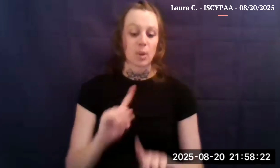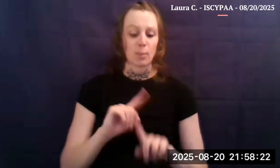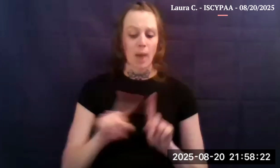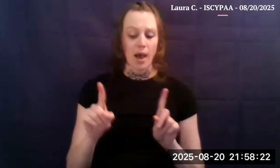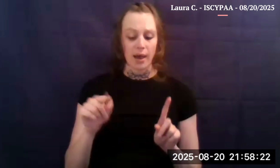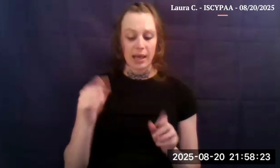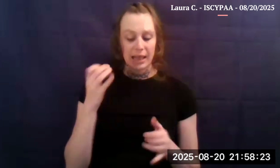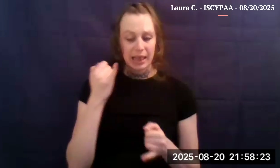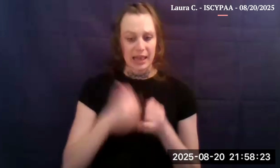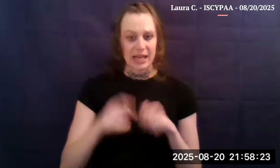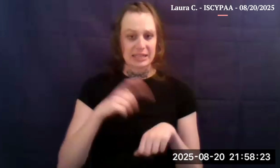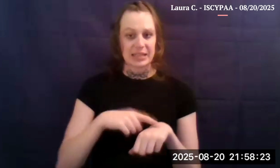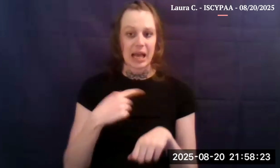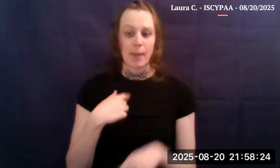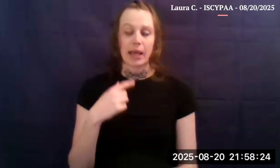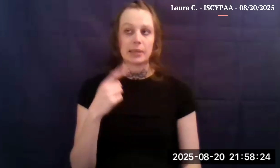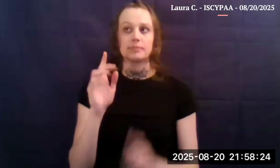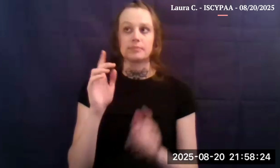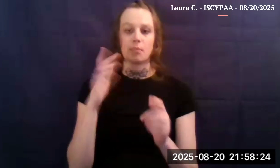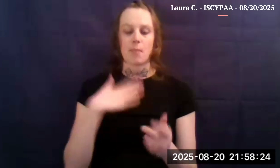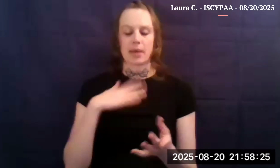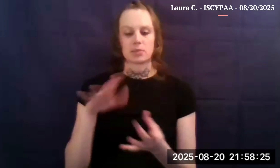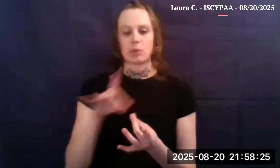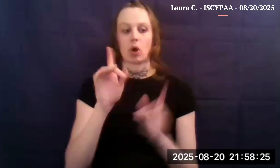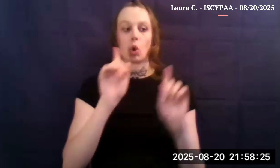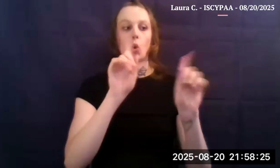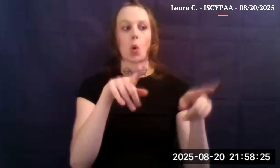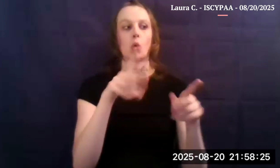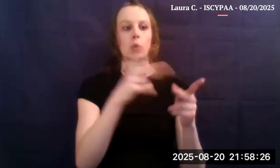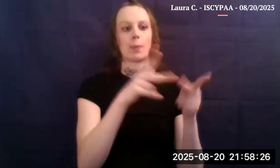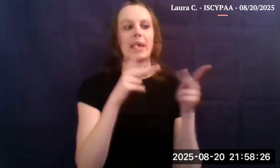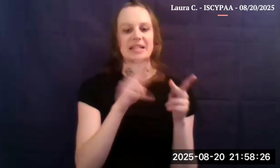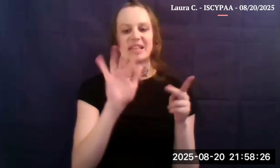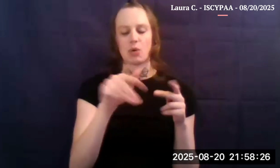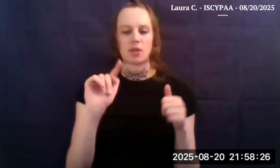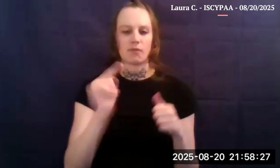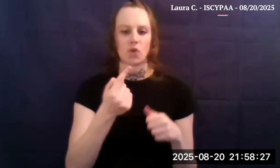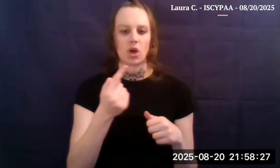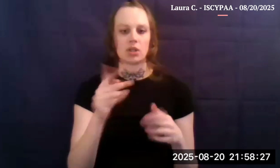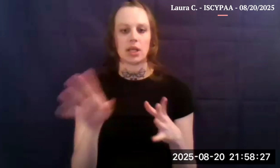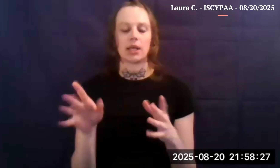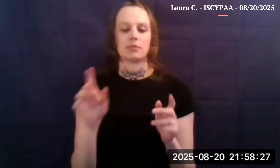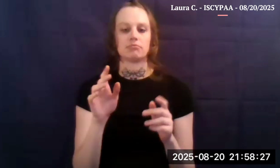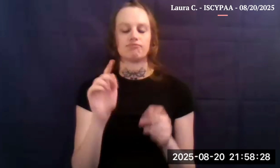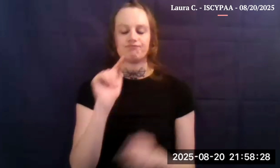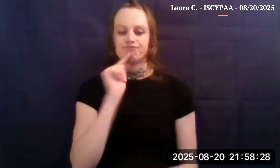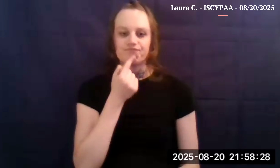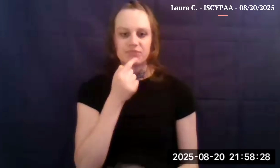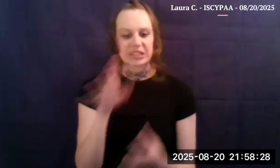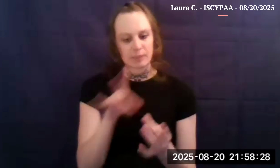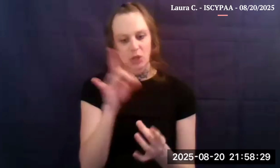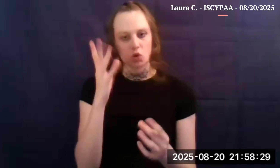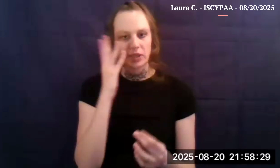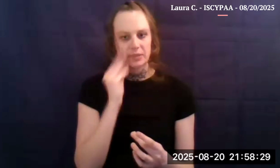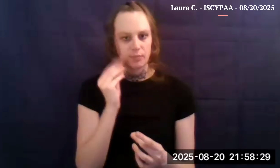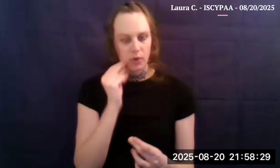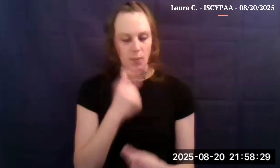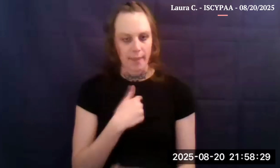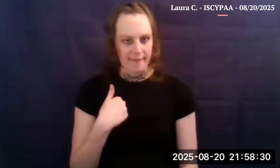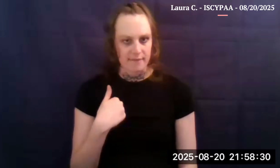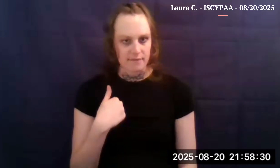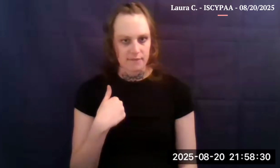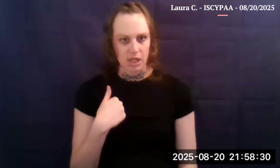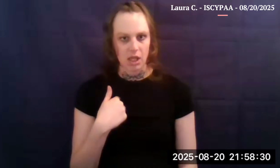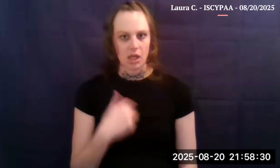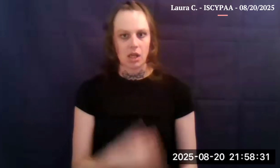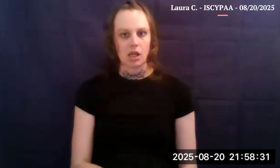I went somewhere, and this was like the first like major spiritual experience I had. And I went